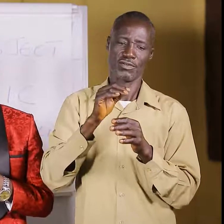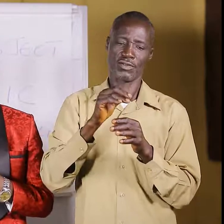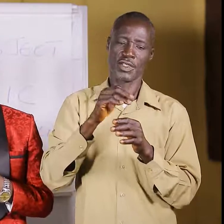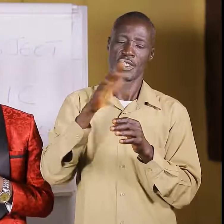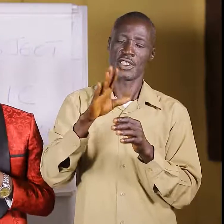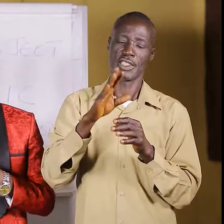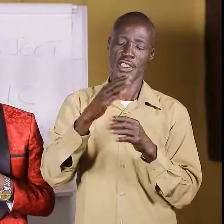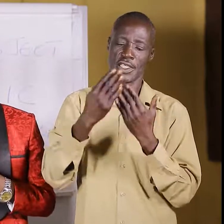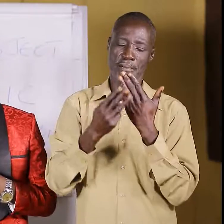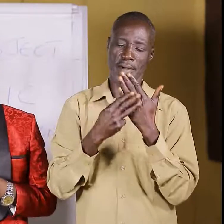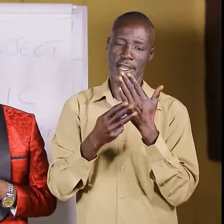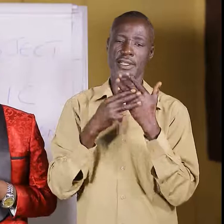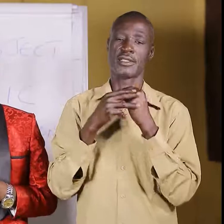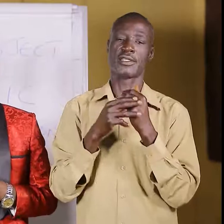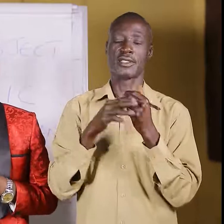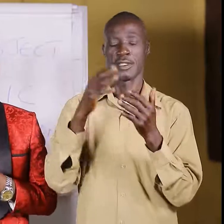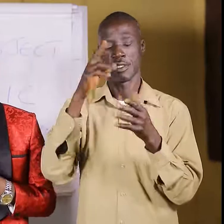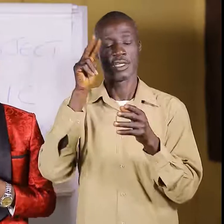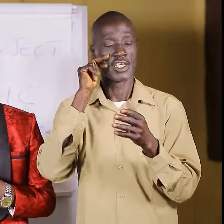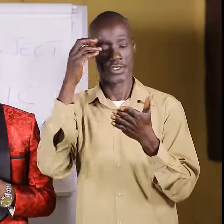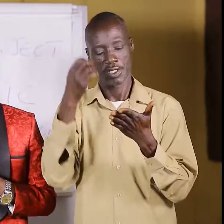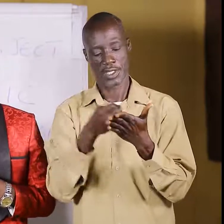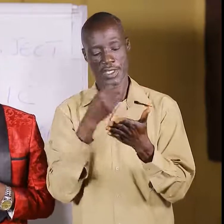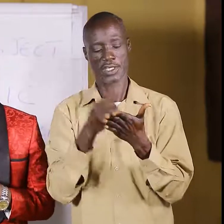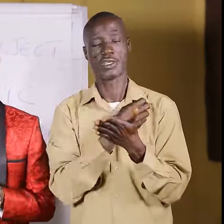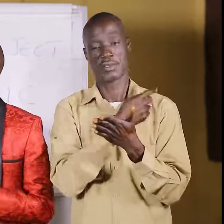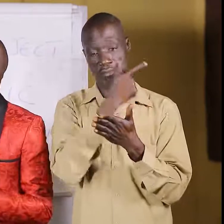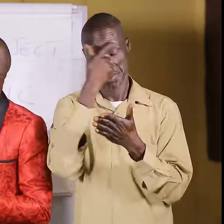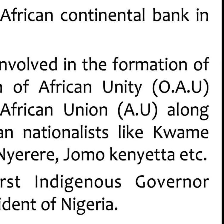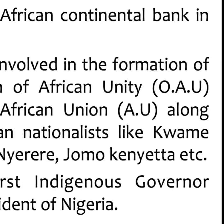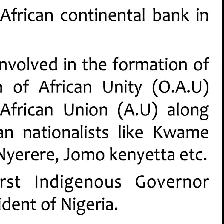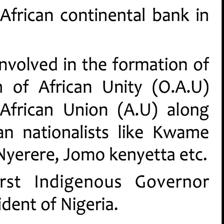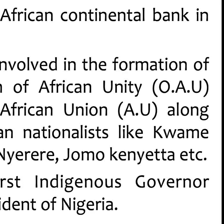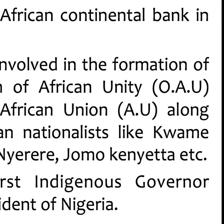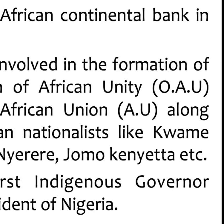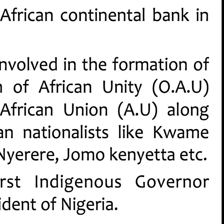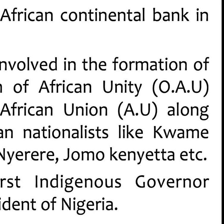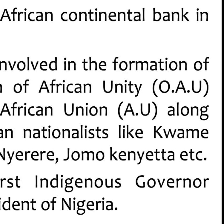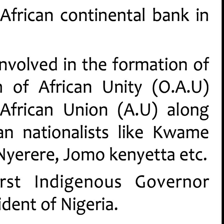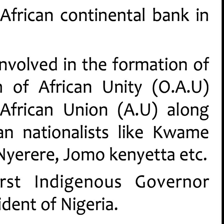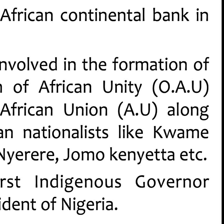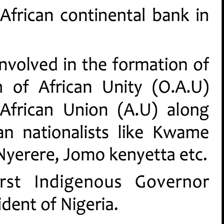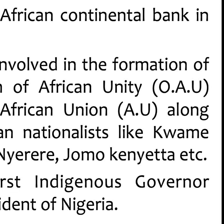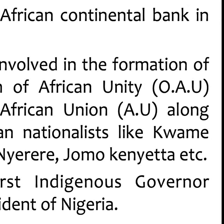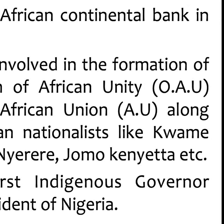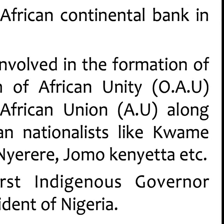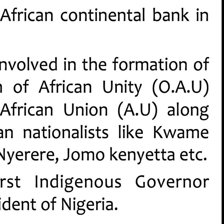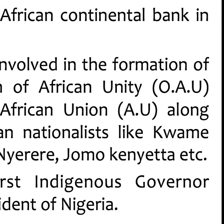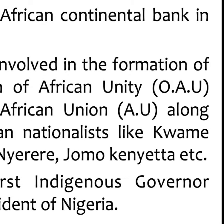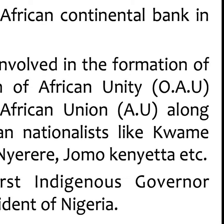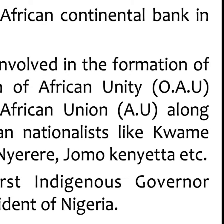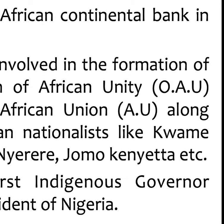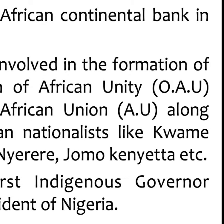to the development of the Nigerian economy by establishing a bank. Next, he was actively involved in